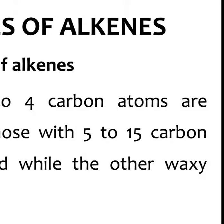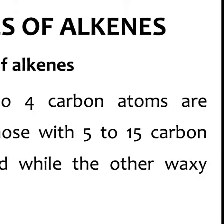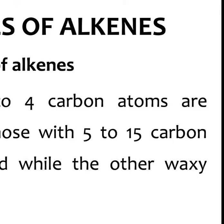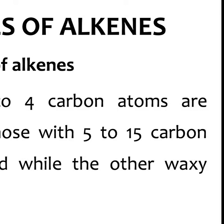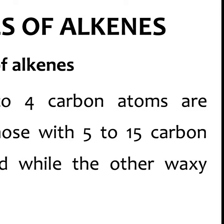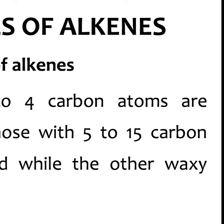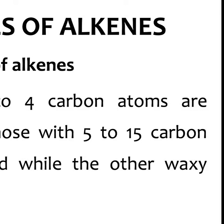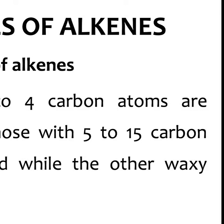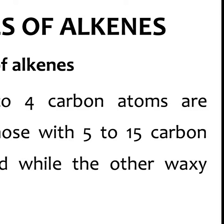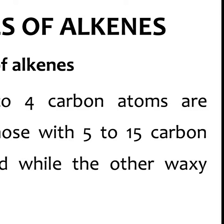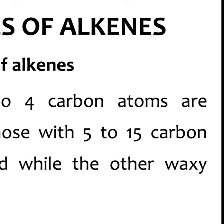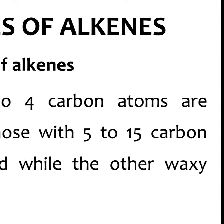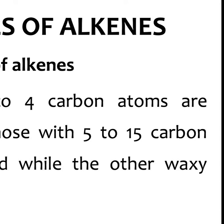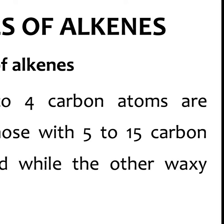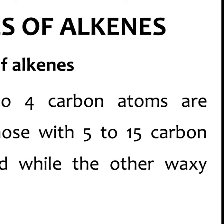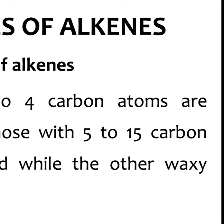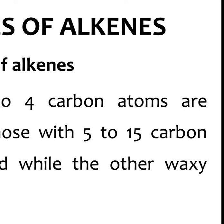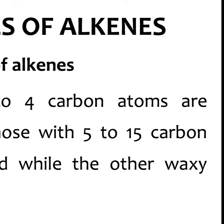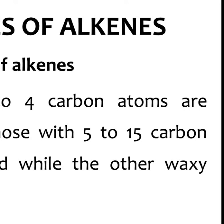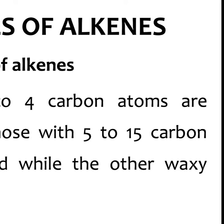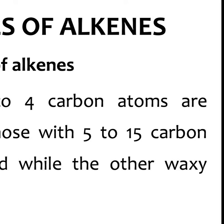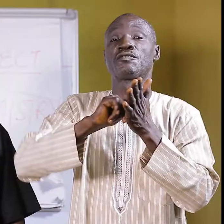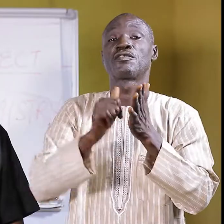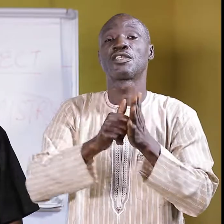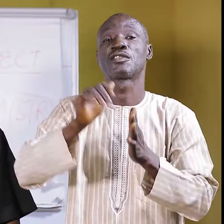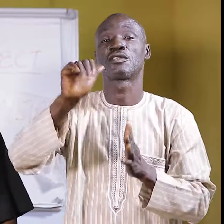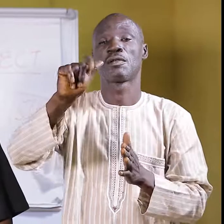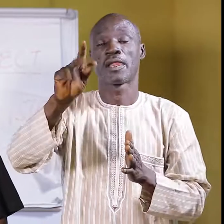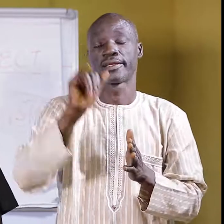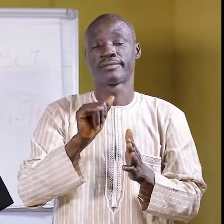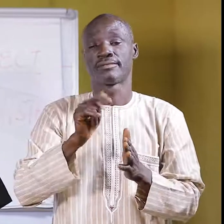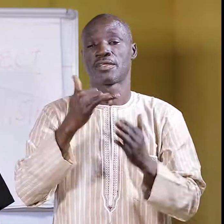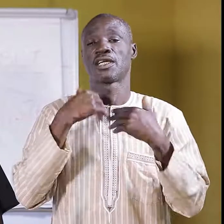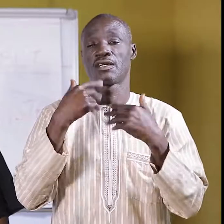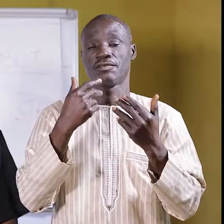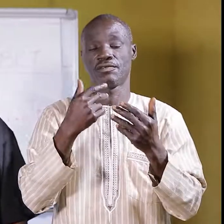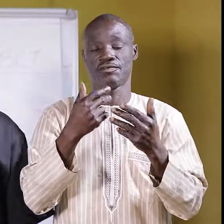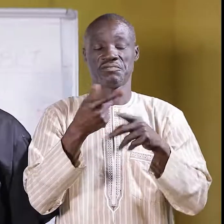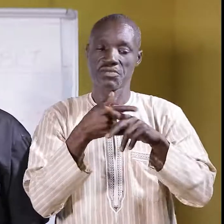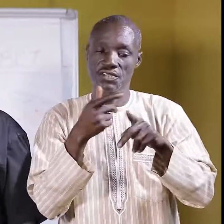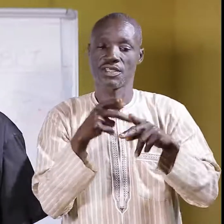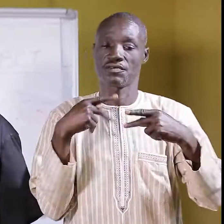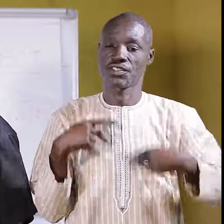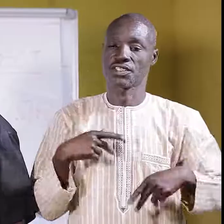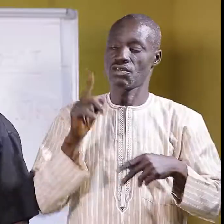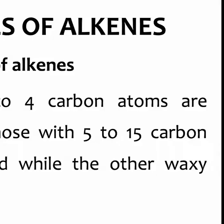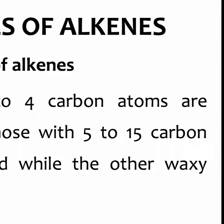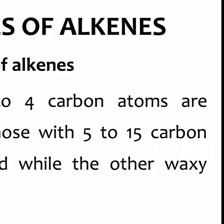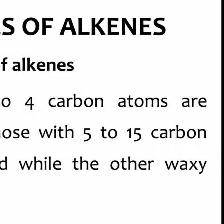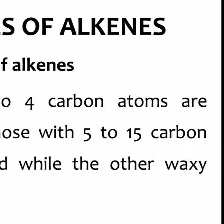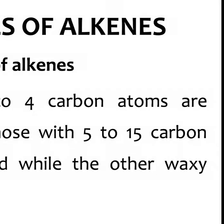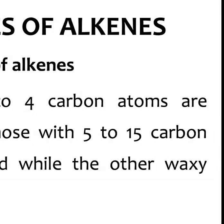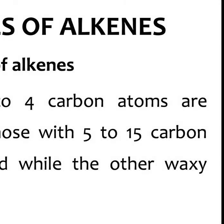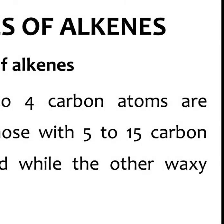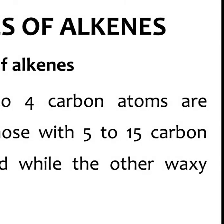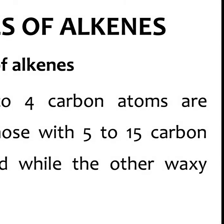the physical properties of these alkenes member. They have their respective physical properties. One of it is,